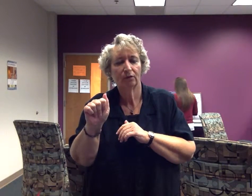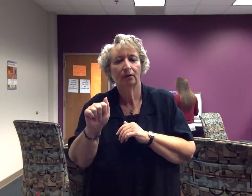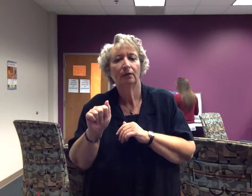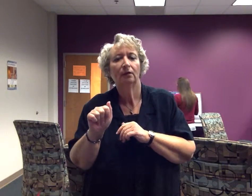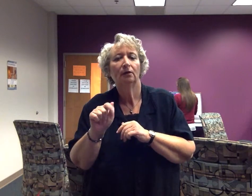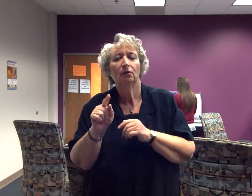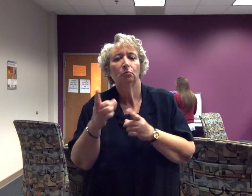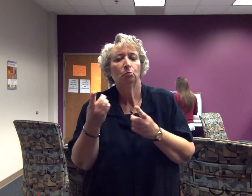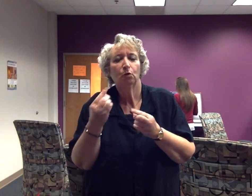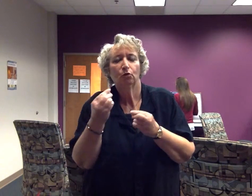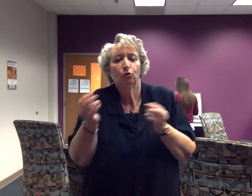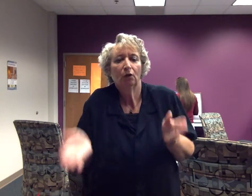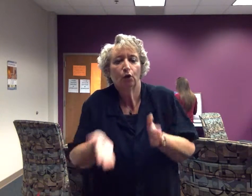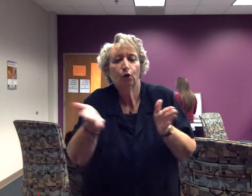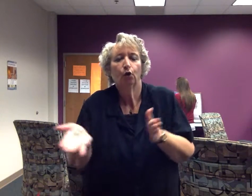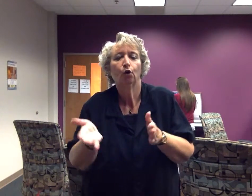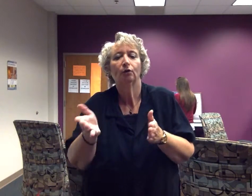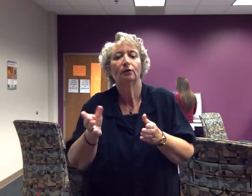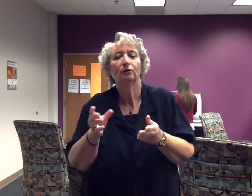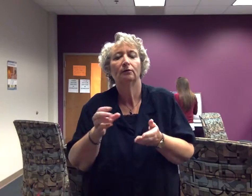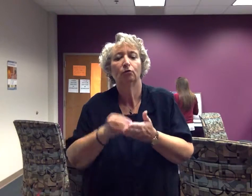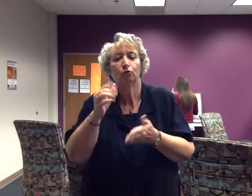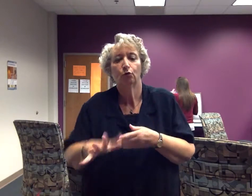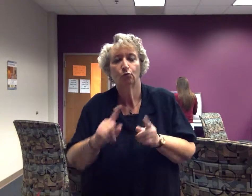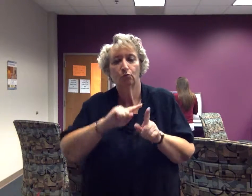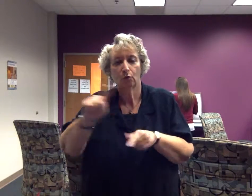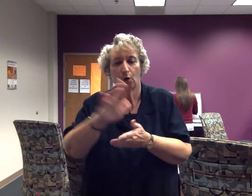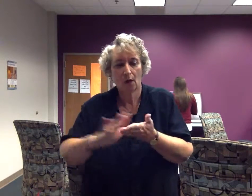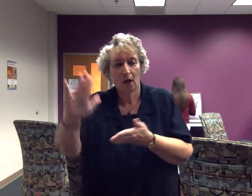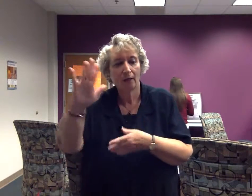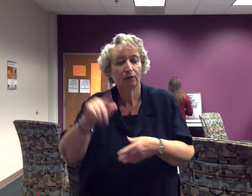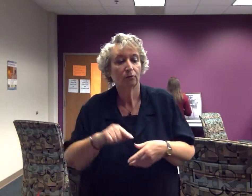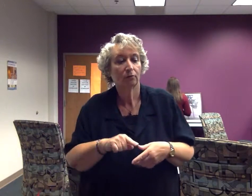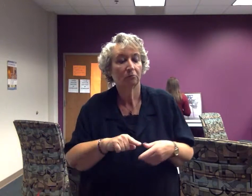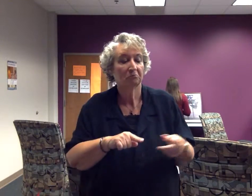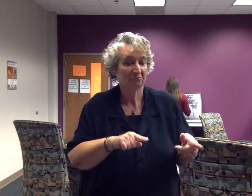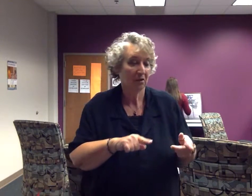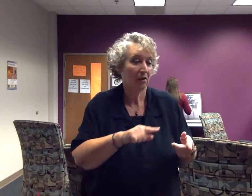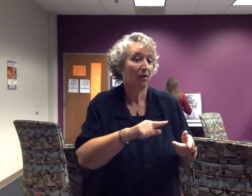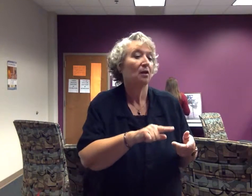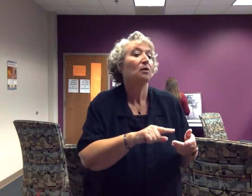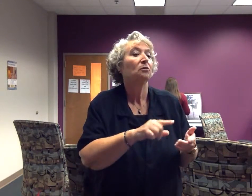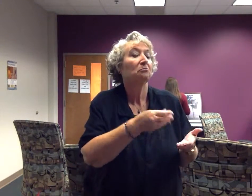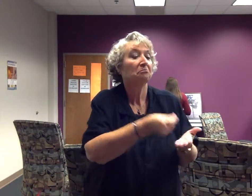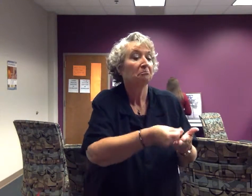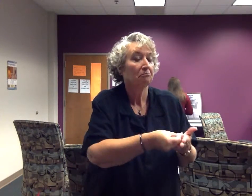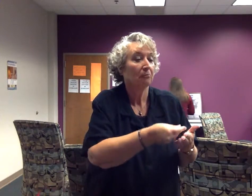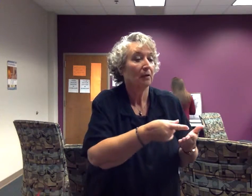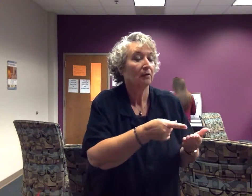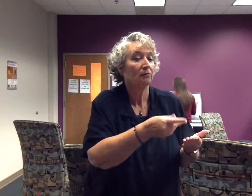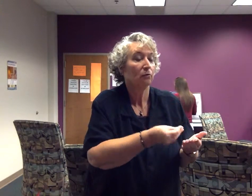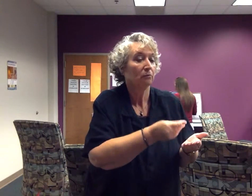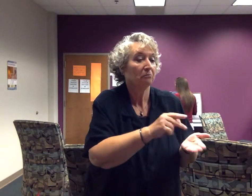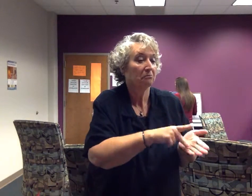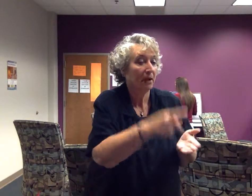scholarships. Do you know one by name by any chance? The Hope Scholarship. Hope Scholarship. All right, what is the Hope Scholarship? It's a scholarship given